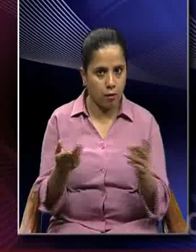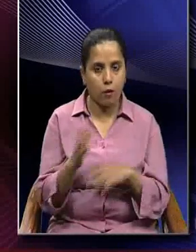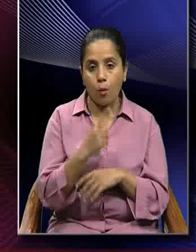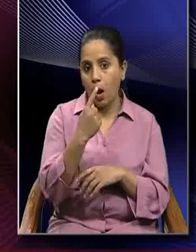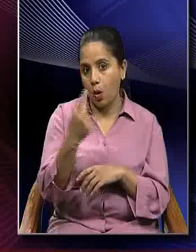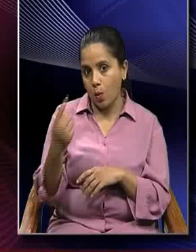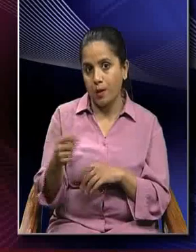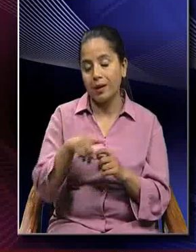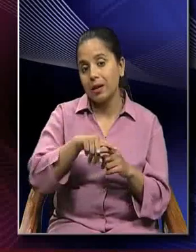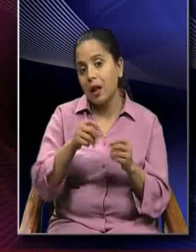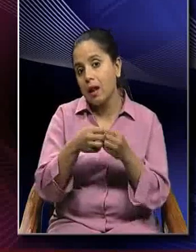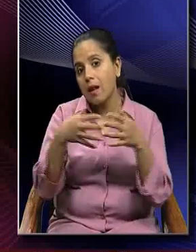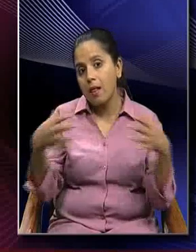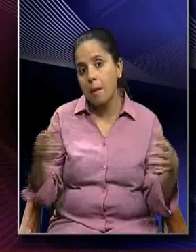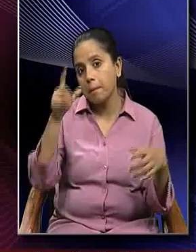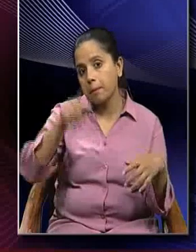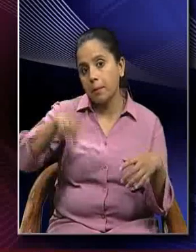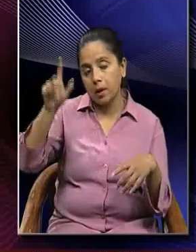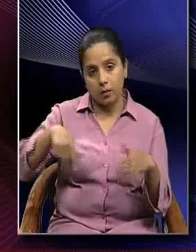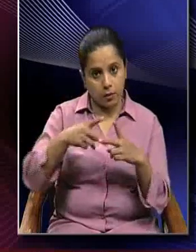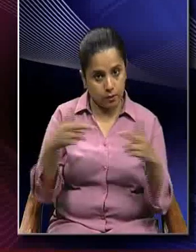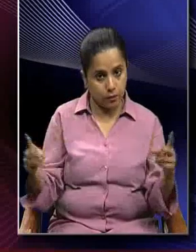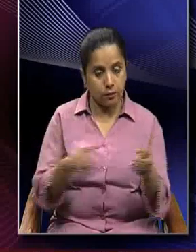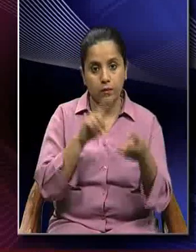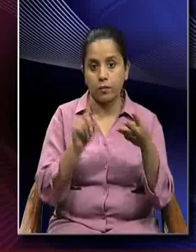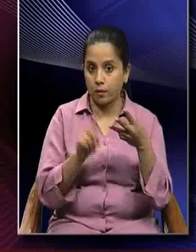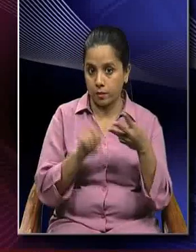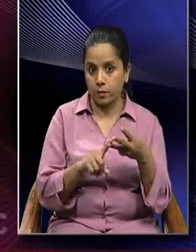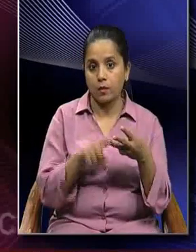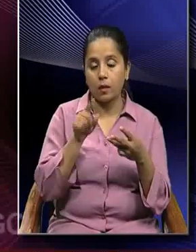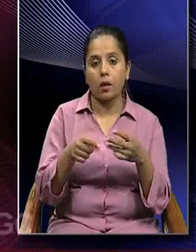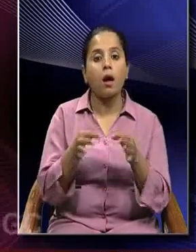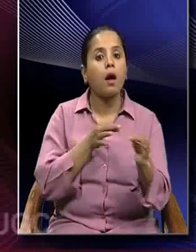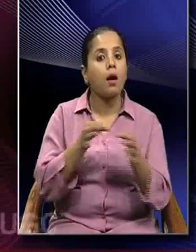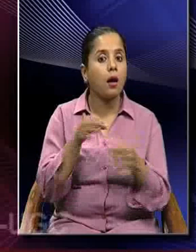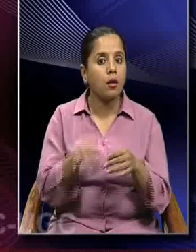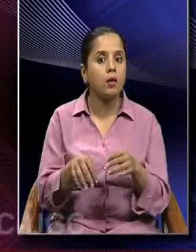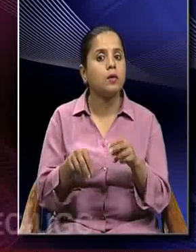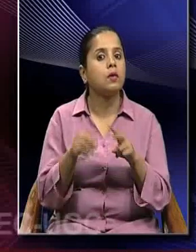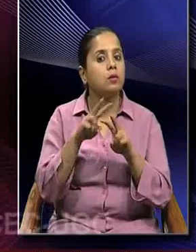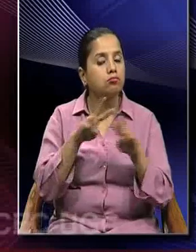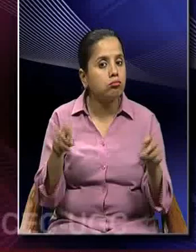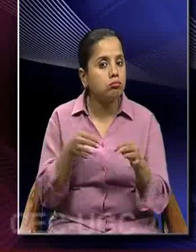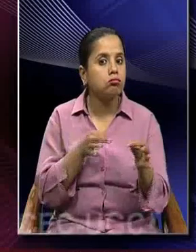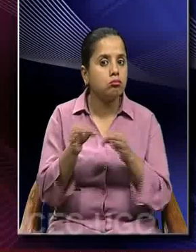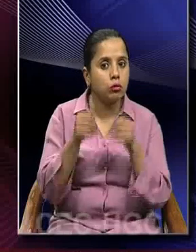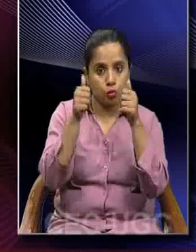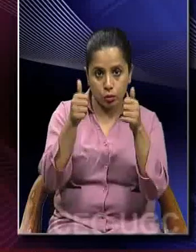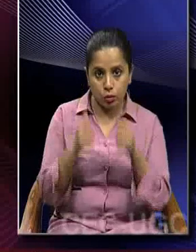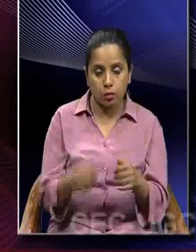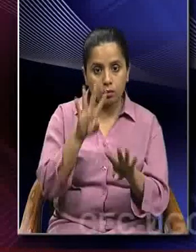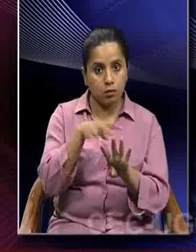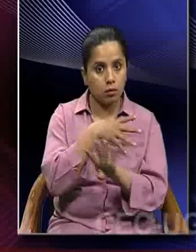of a large number of individuals. Number 3, describe the resulting data using statistical